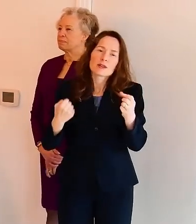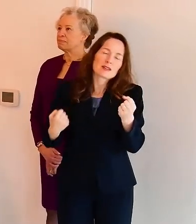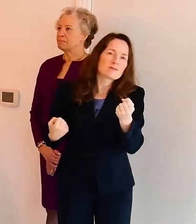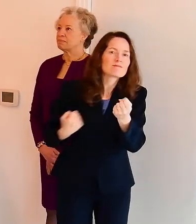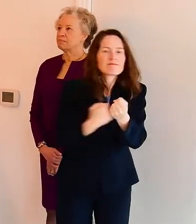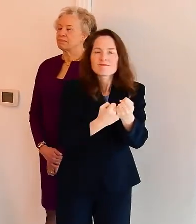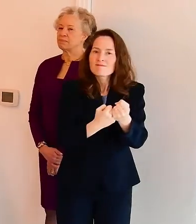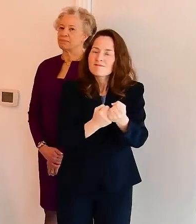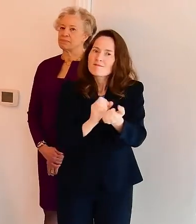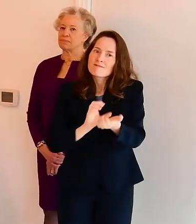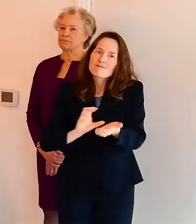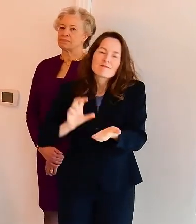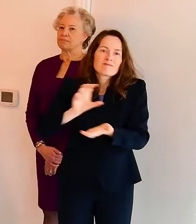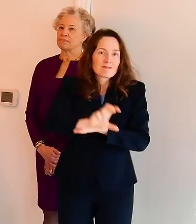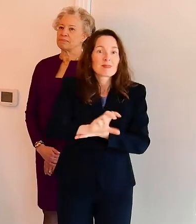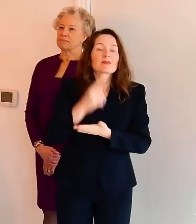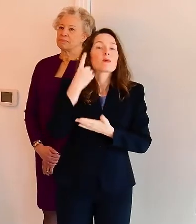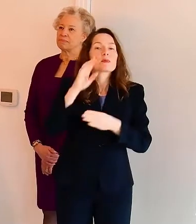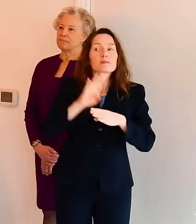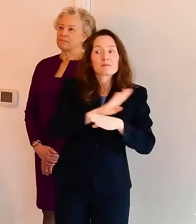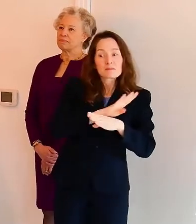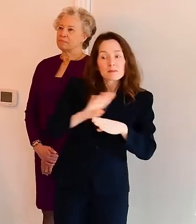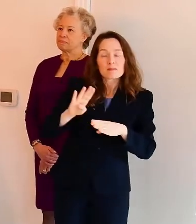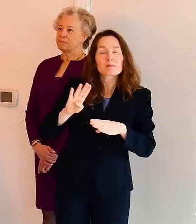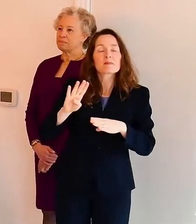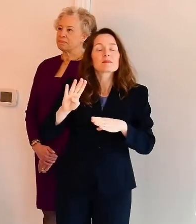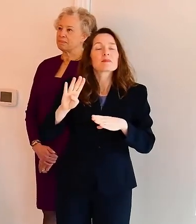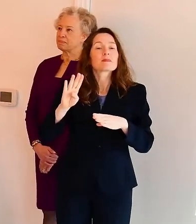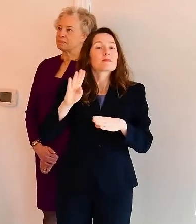workers, and entrepreneurs.